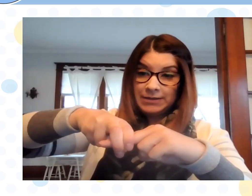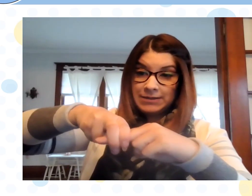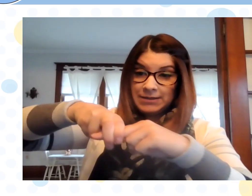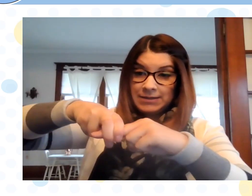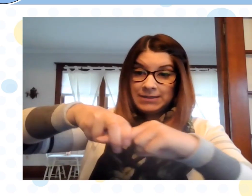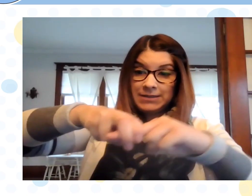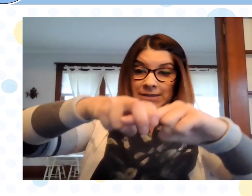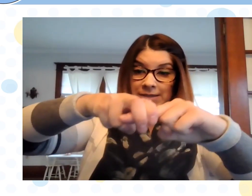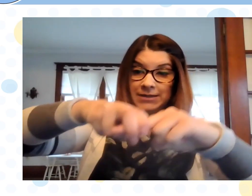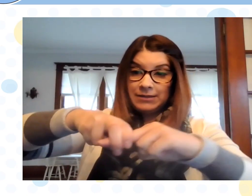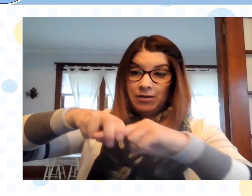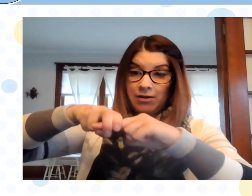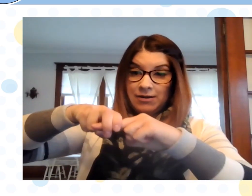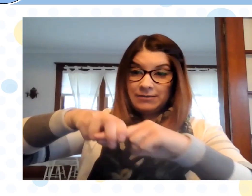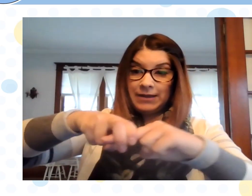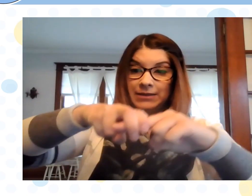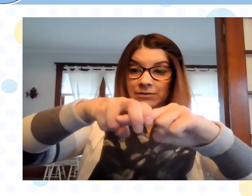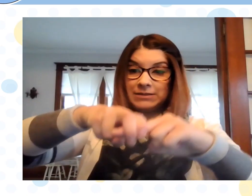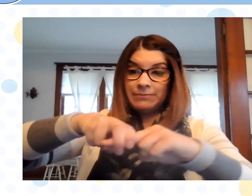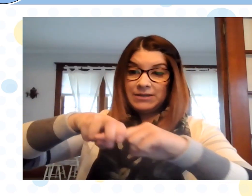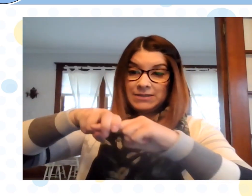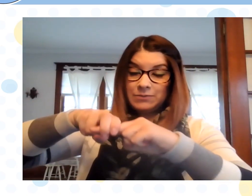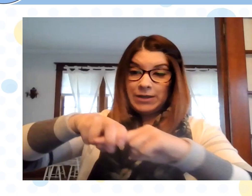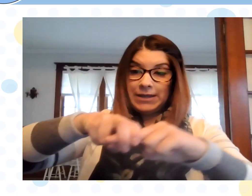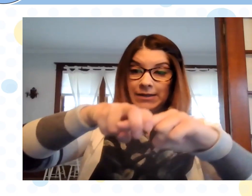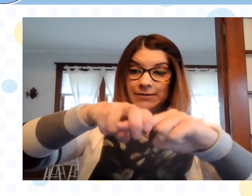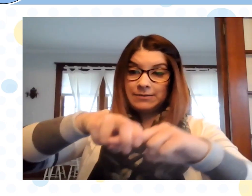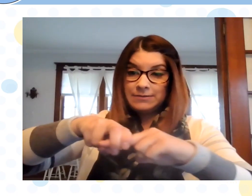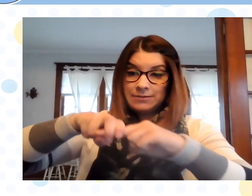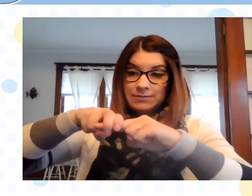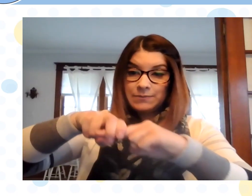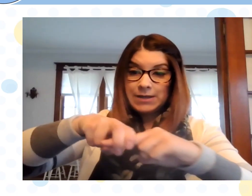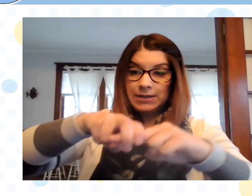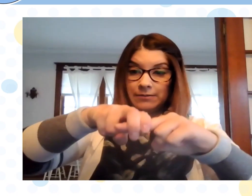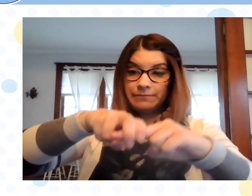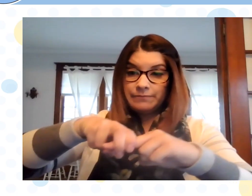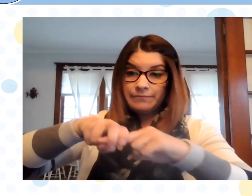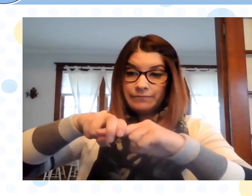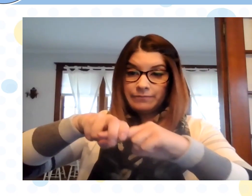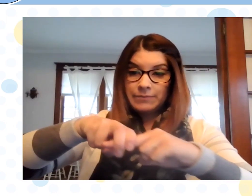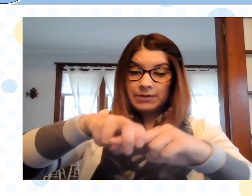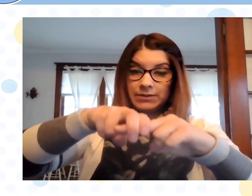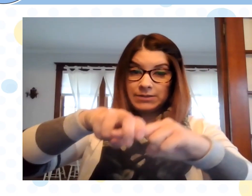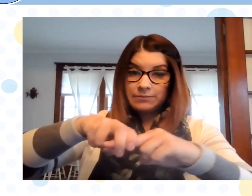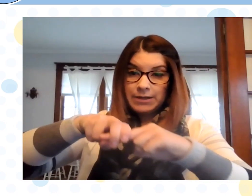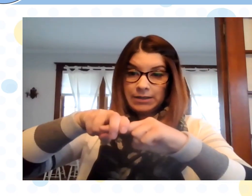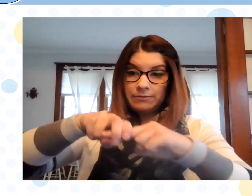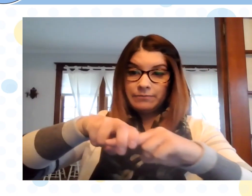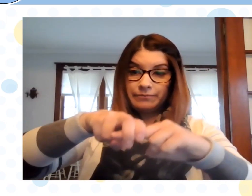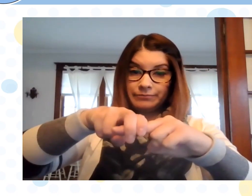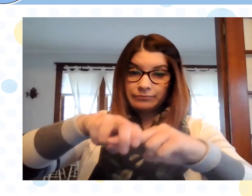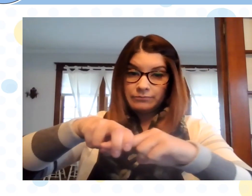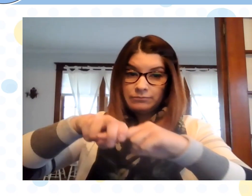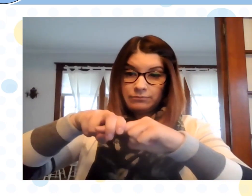it like there's somebody swinging. So swing, swing.